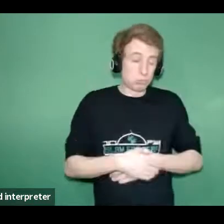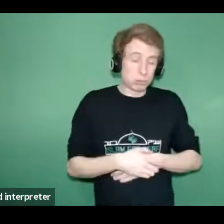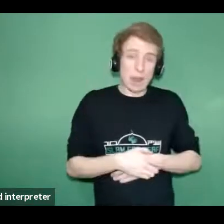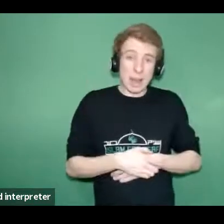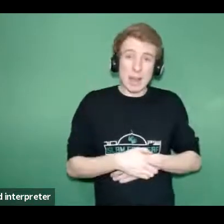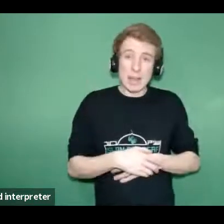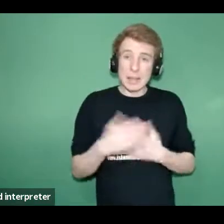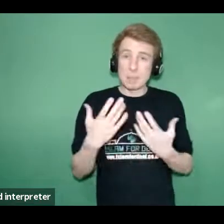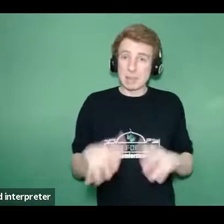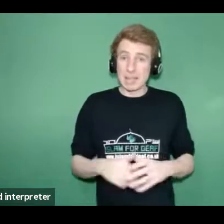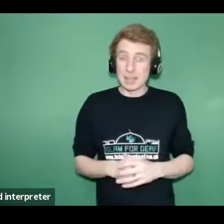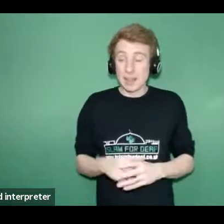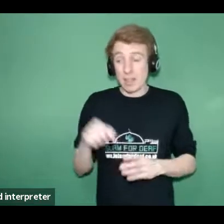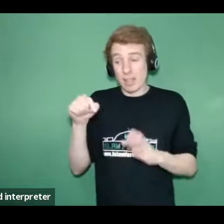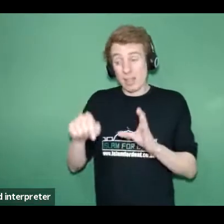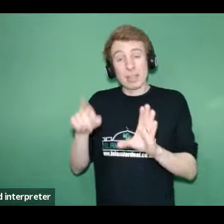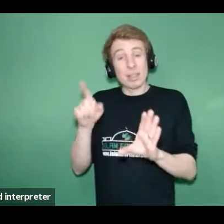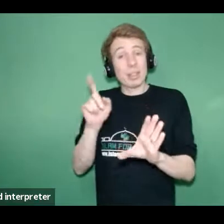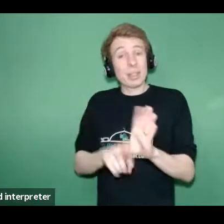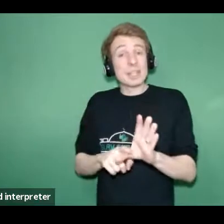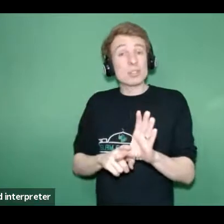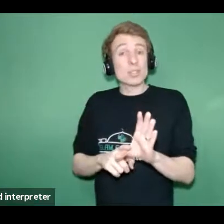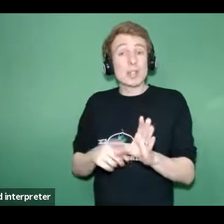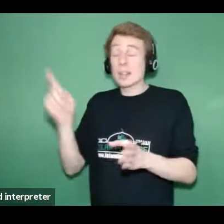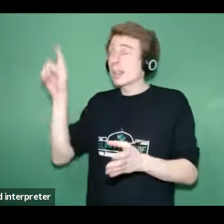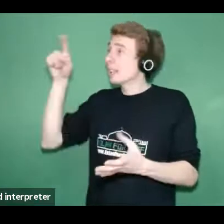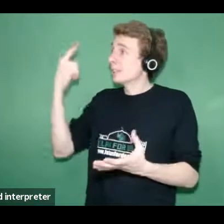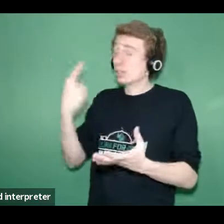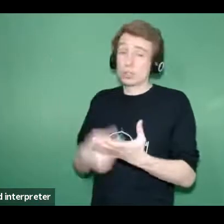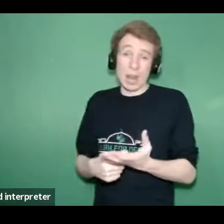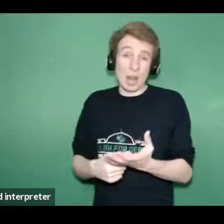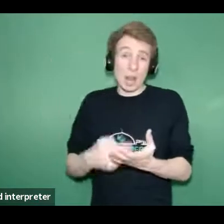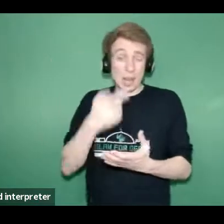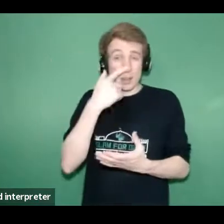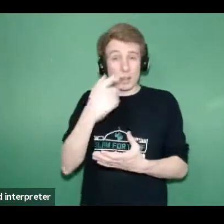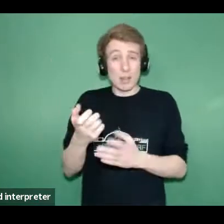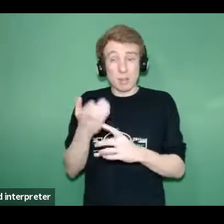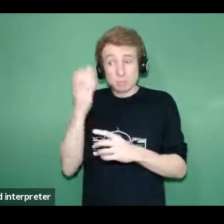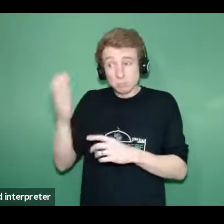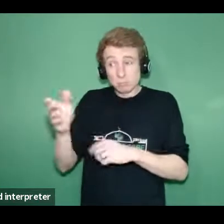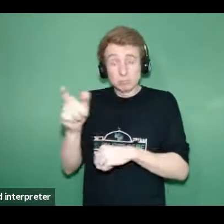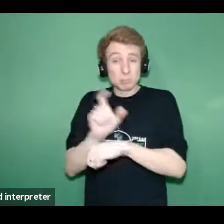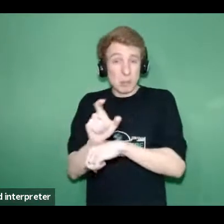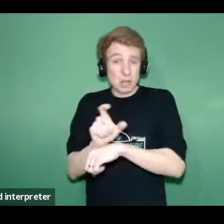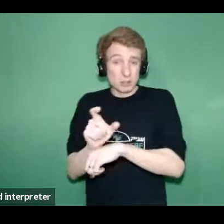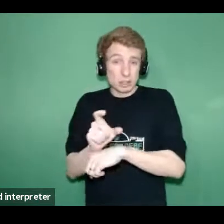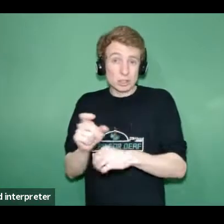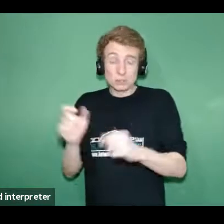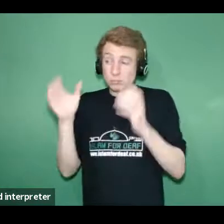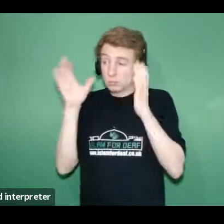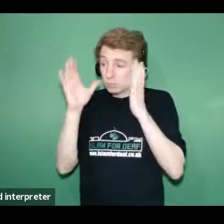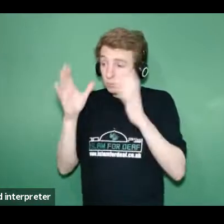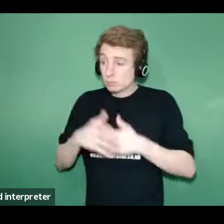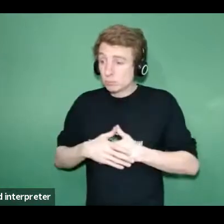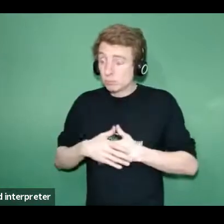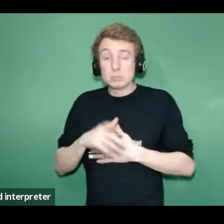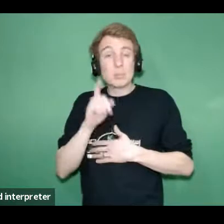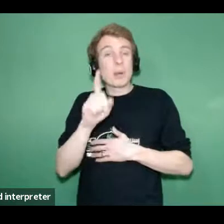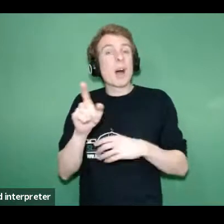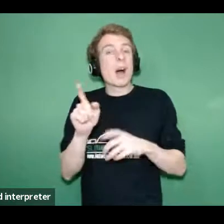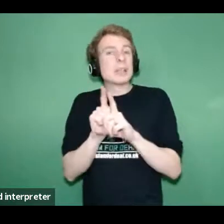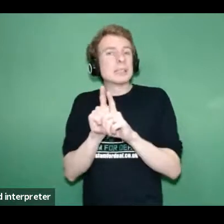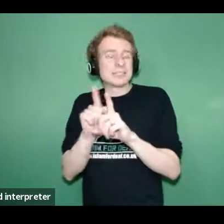by the permission of Allah we can pray in the masajid even though socially distanced. So we should make the most of it, and we